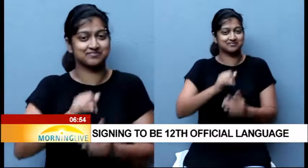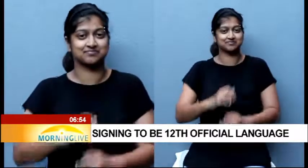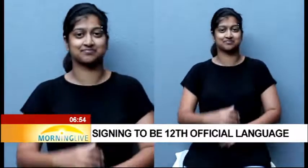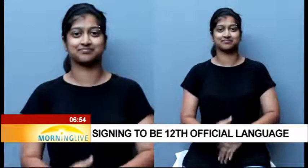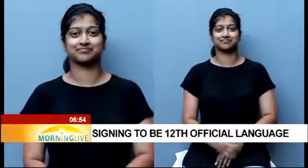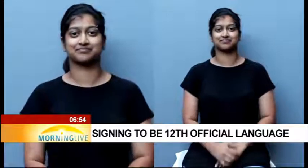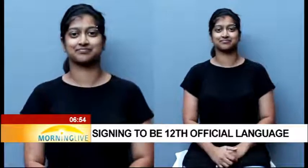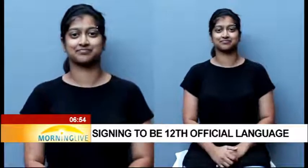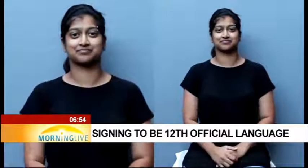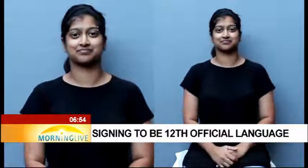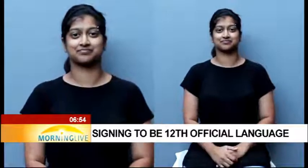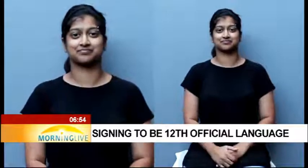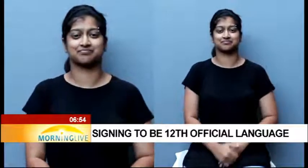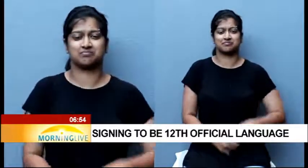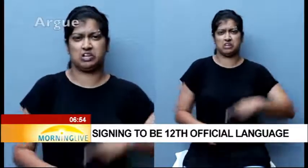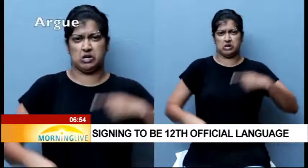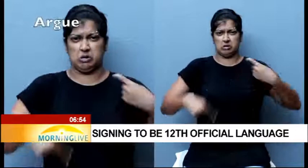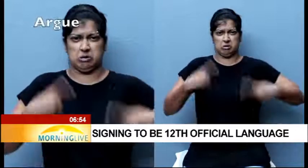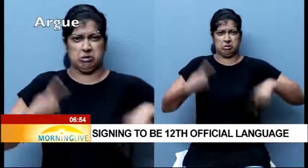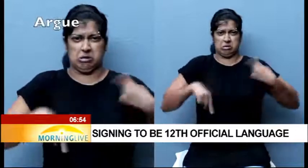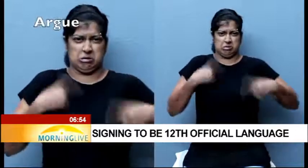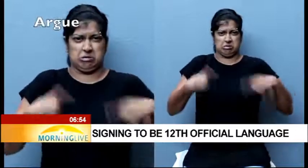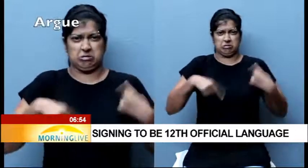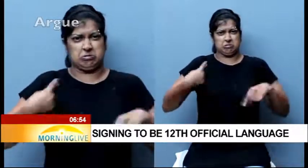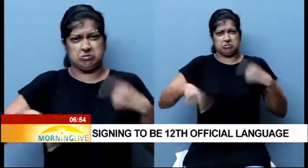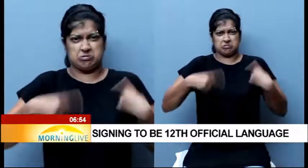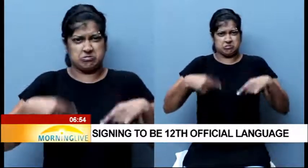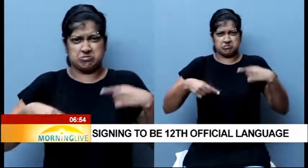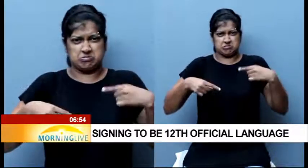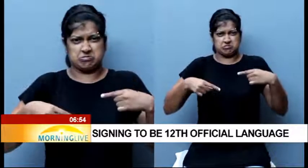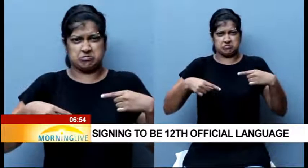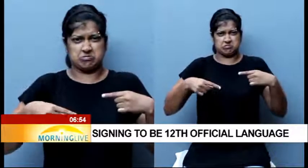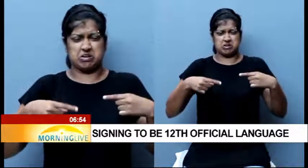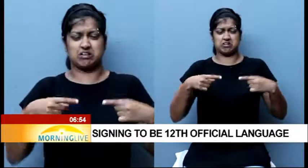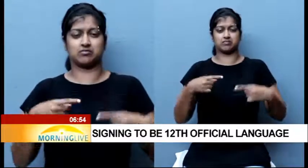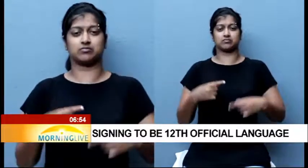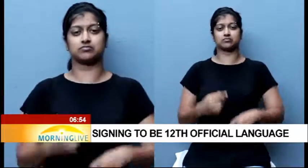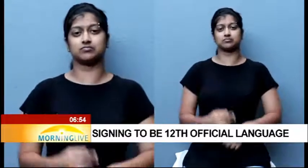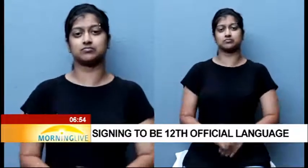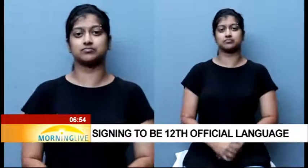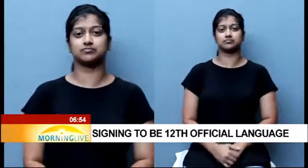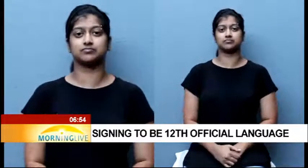the rural context. Because immediately it's only focusing on urban areas, then you still are basically going to